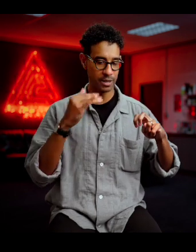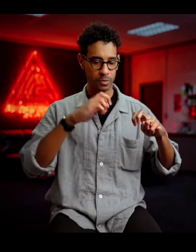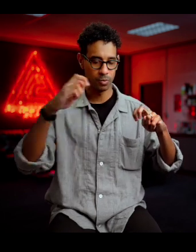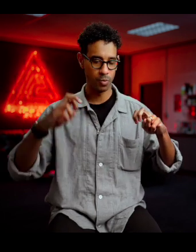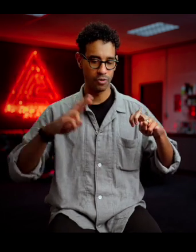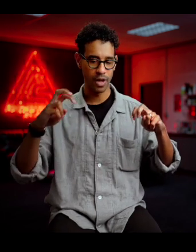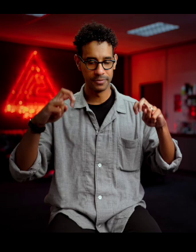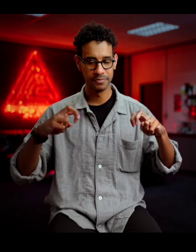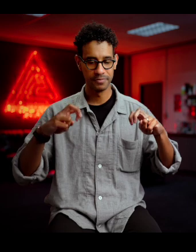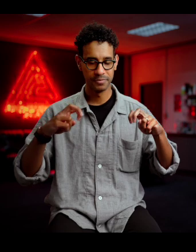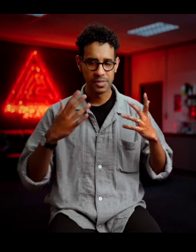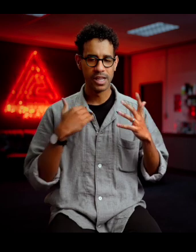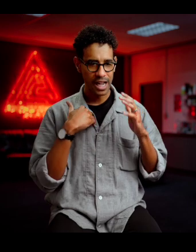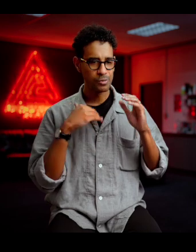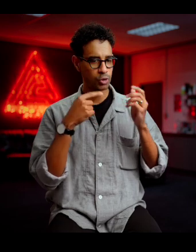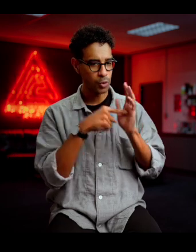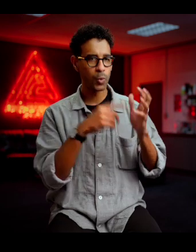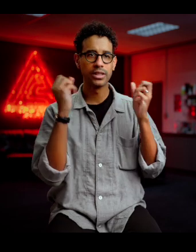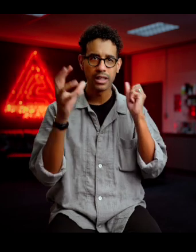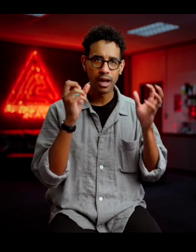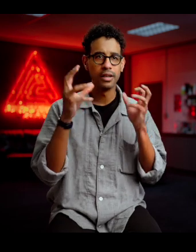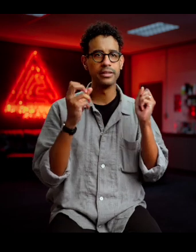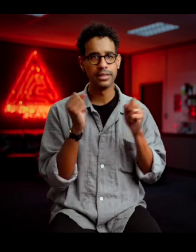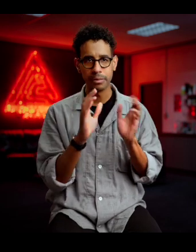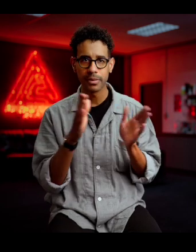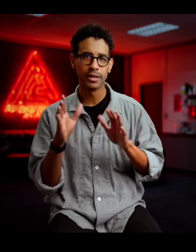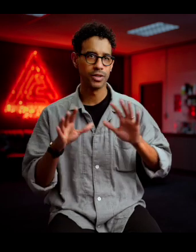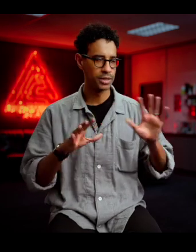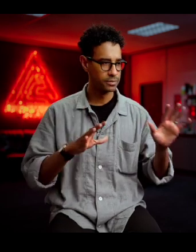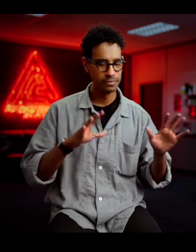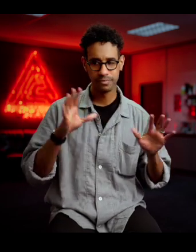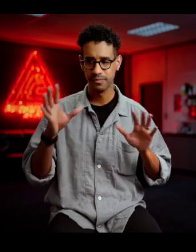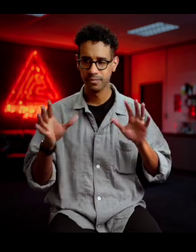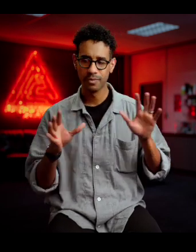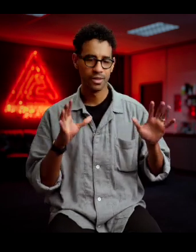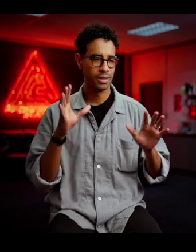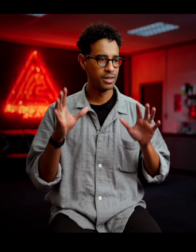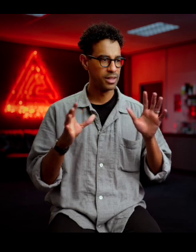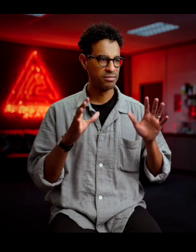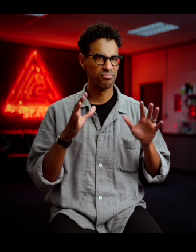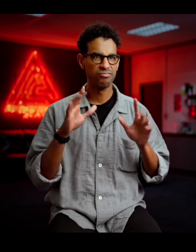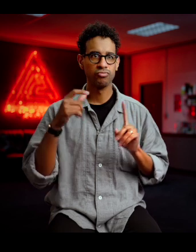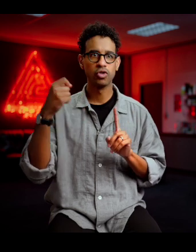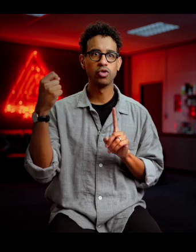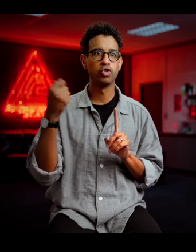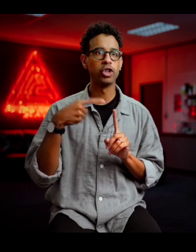my right, and I was showing them the lines that they were going to do and prepare for that scene. And it